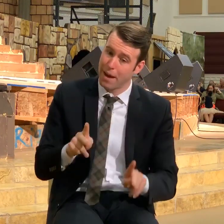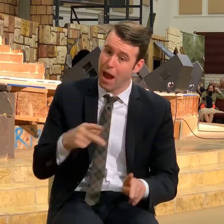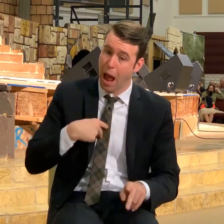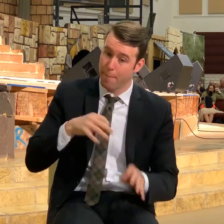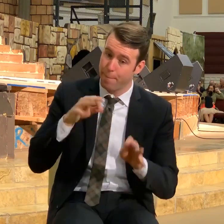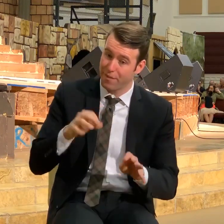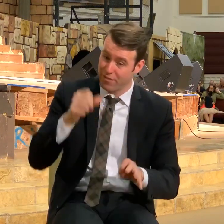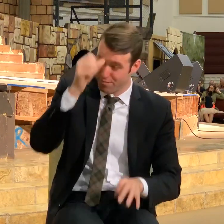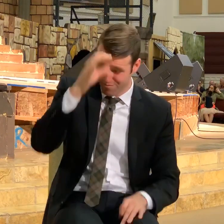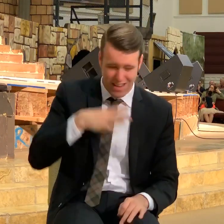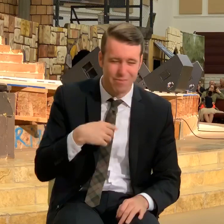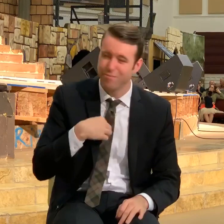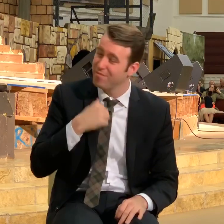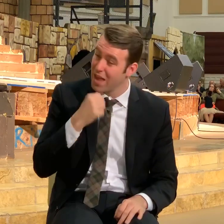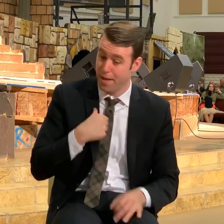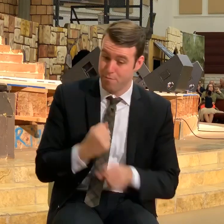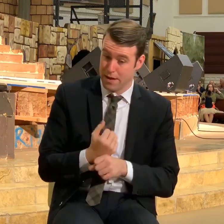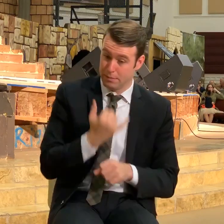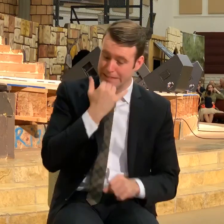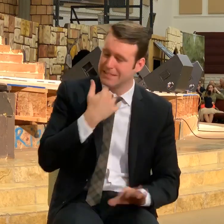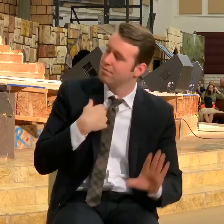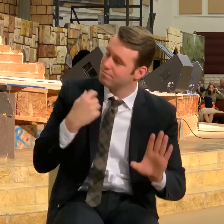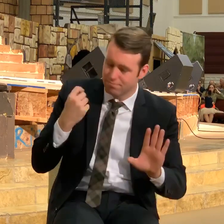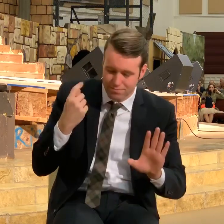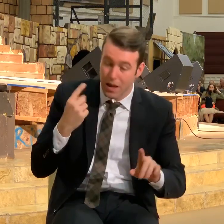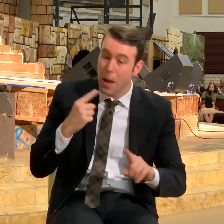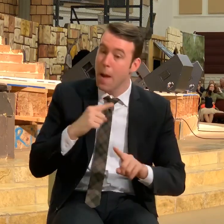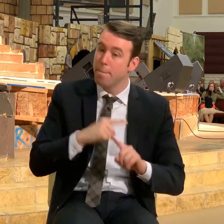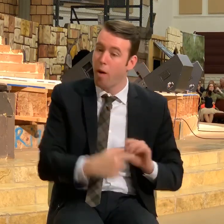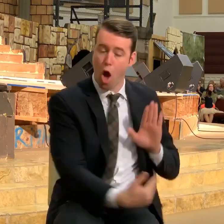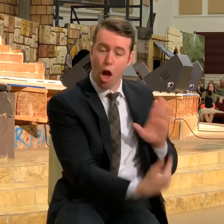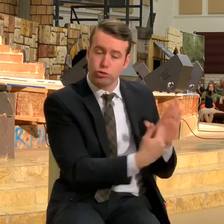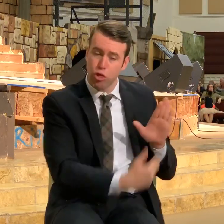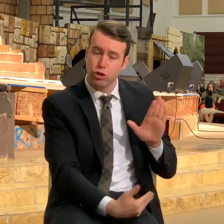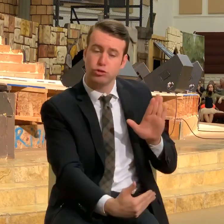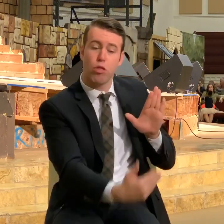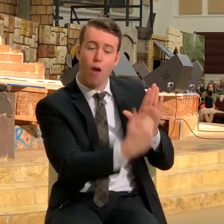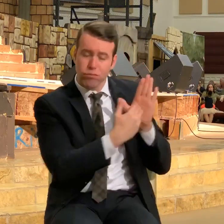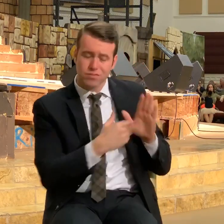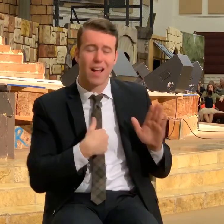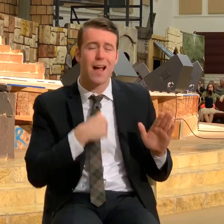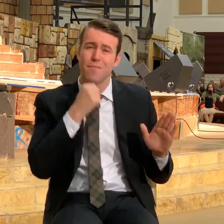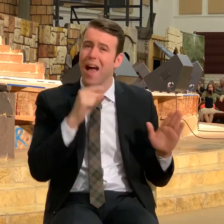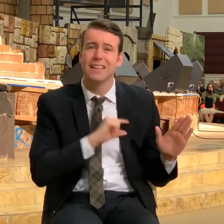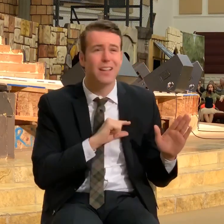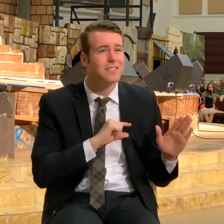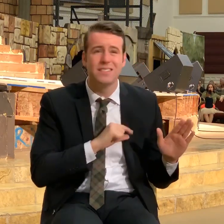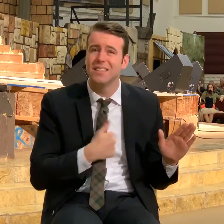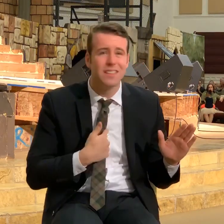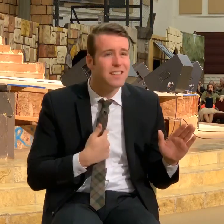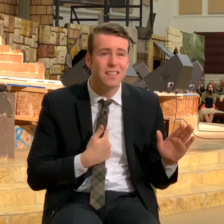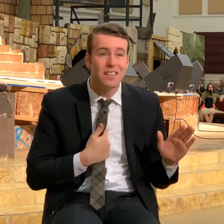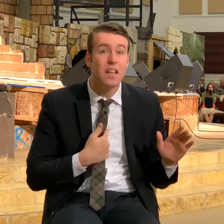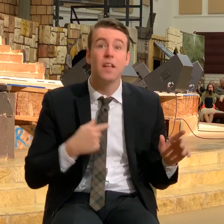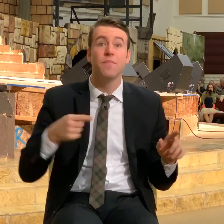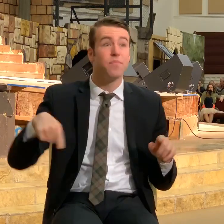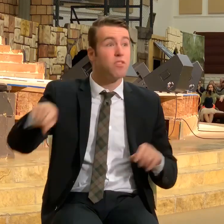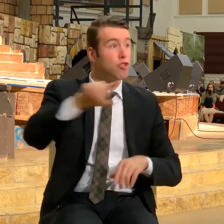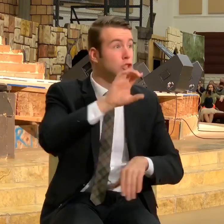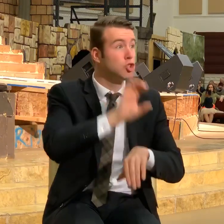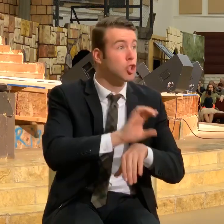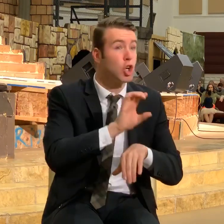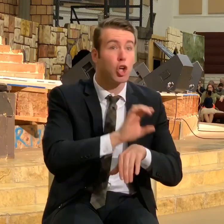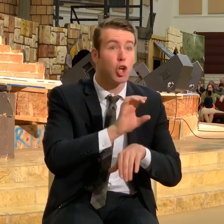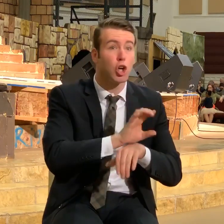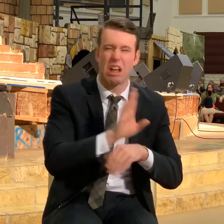I've made mistakes, but God, I'm not guilty of what these people are accusing. This church, if you will, is not guilty of what